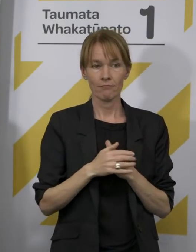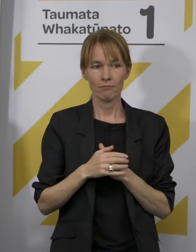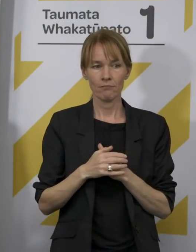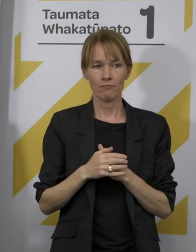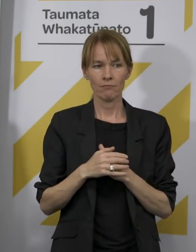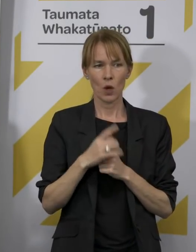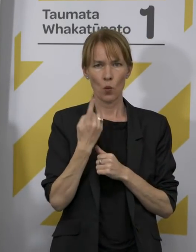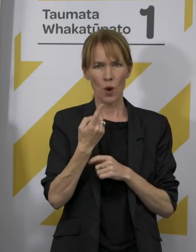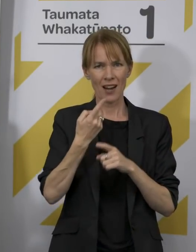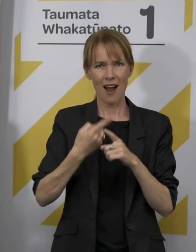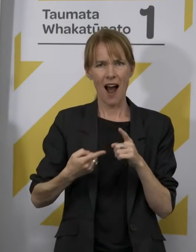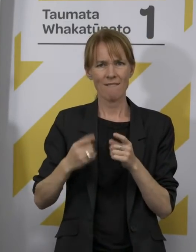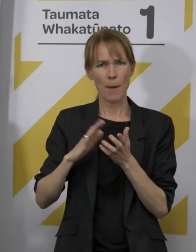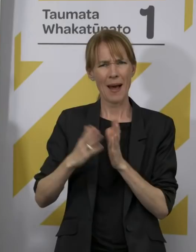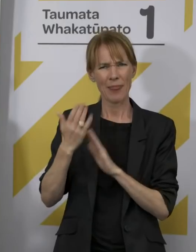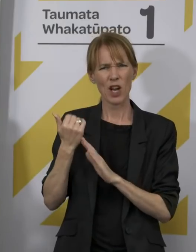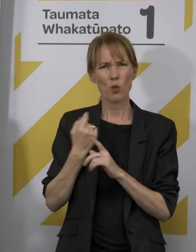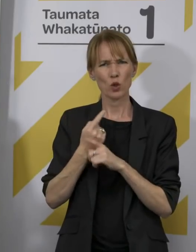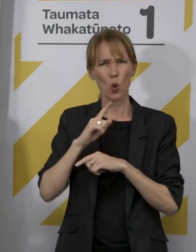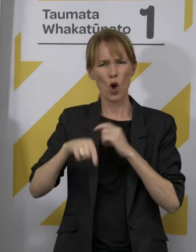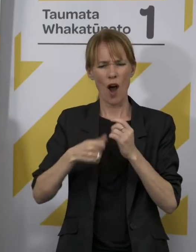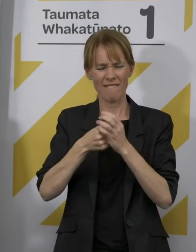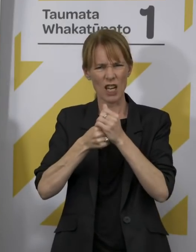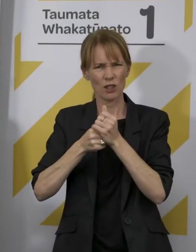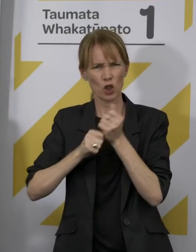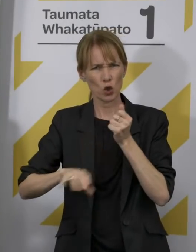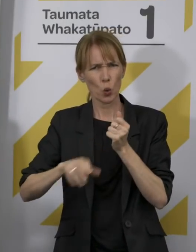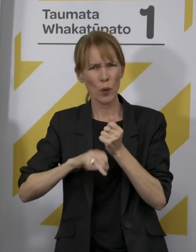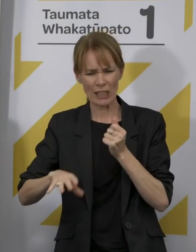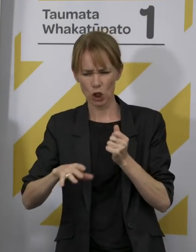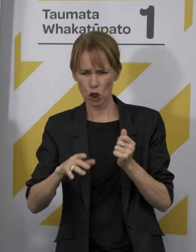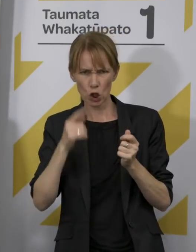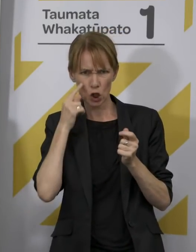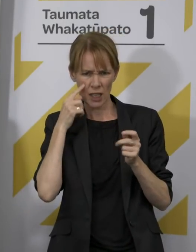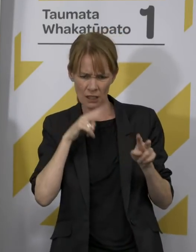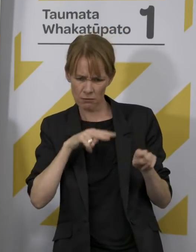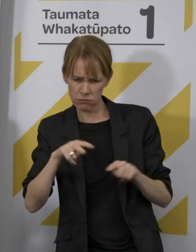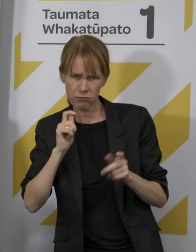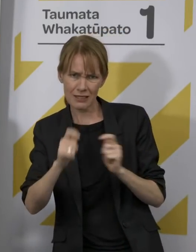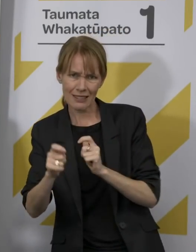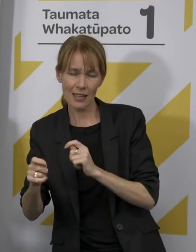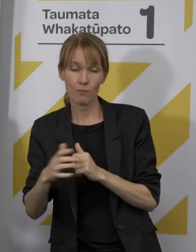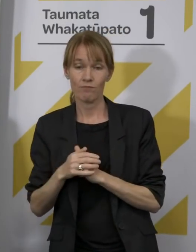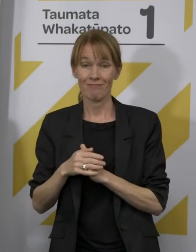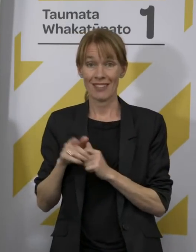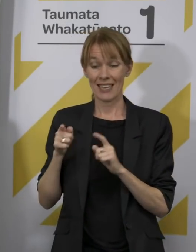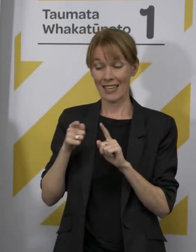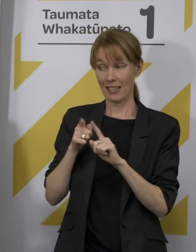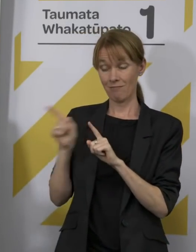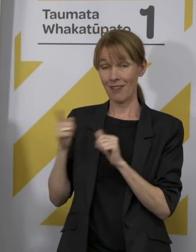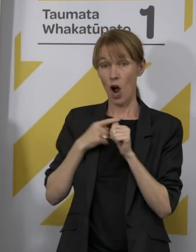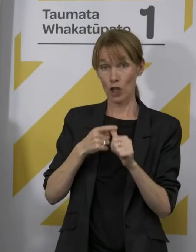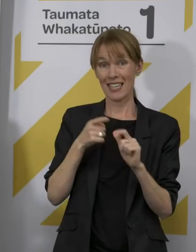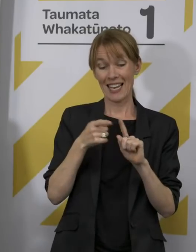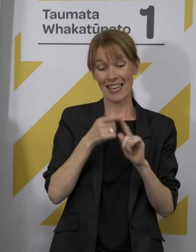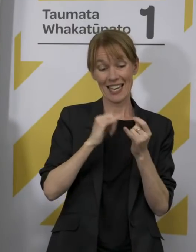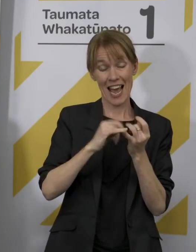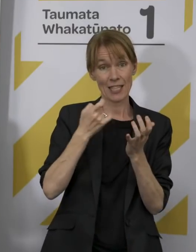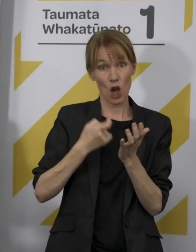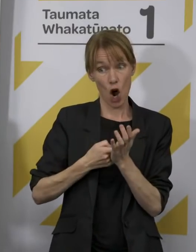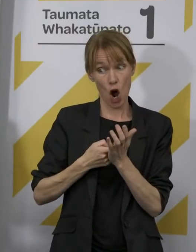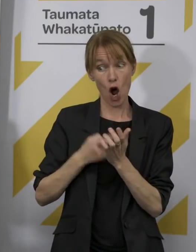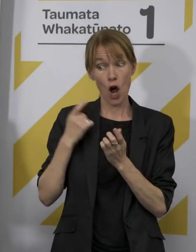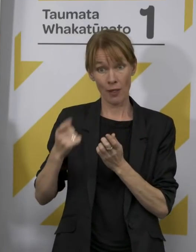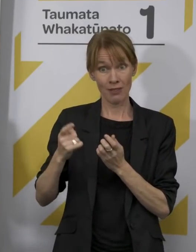surveillance. Has there been any news on that, or are you aware of any work with MOH on that? ESR has developed the capacity to do this, and in fact